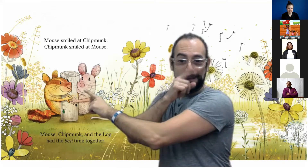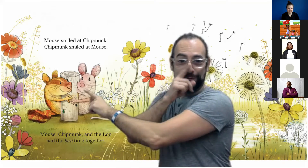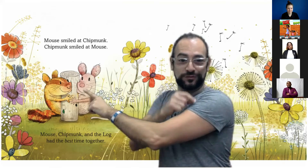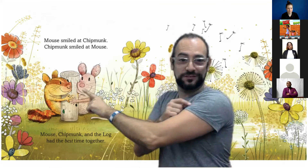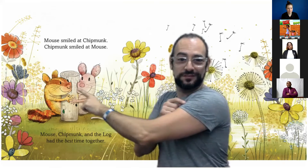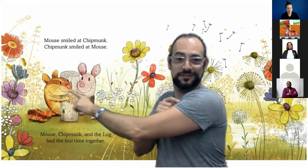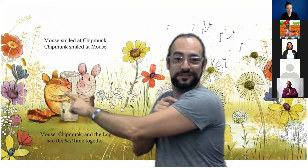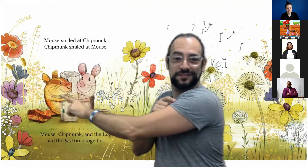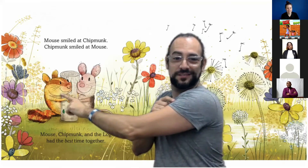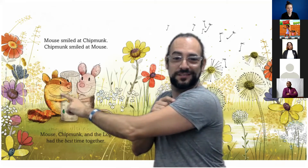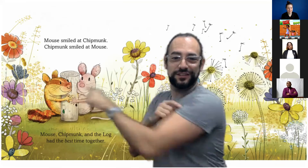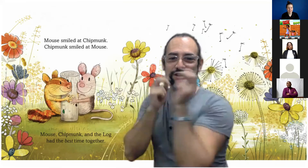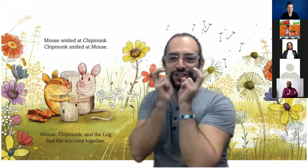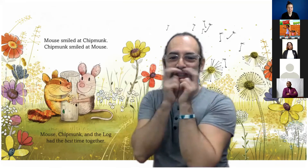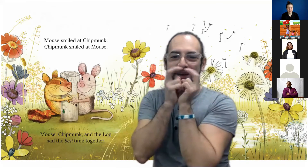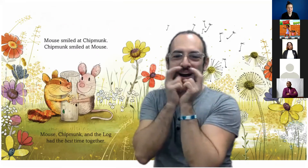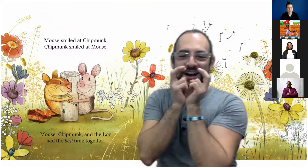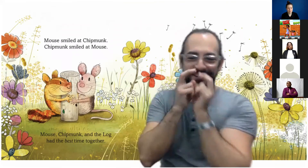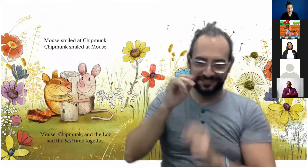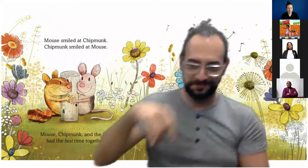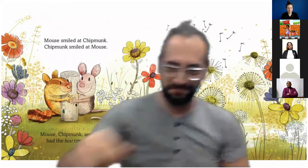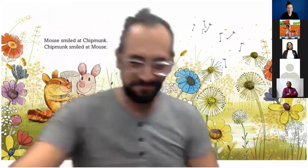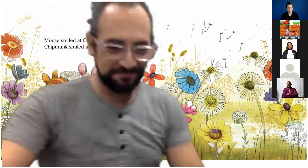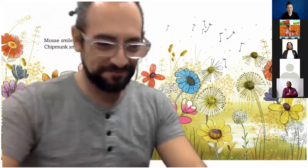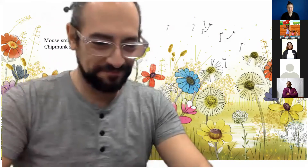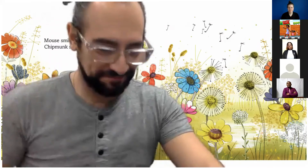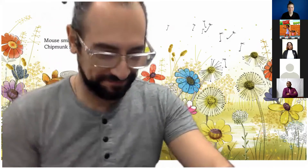See here, we have mouse and chipmunk.